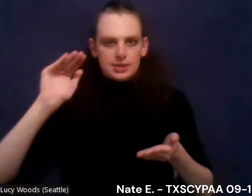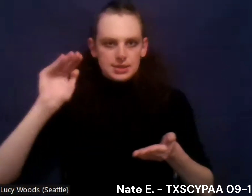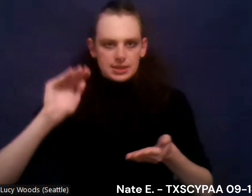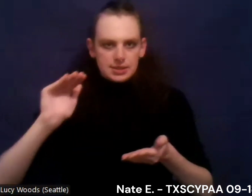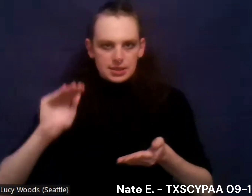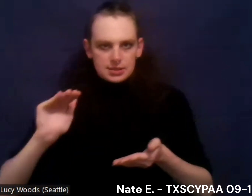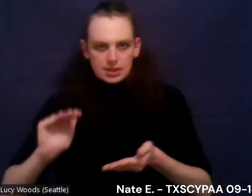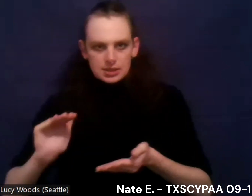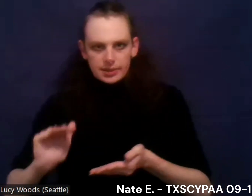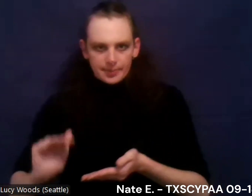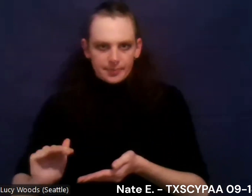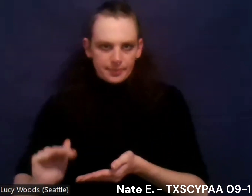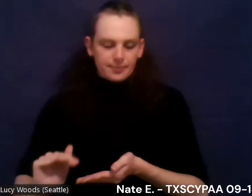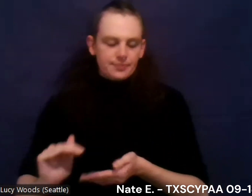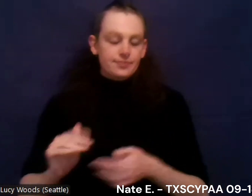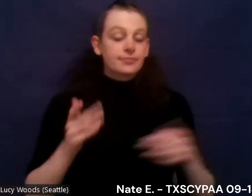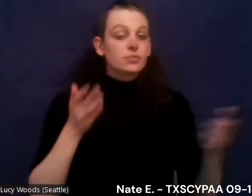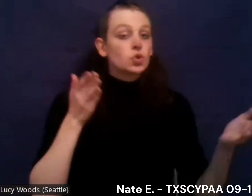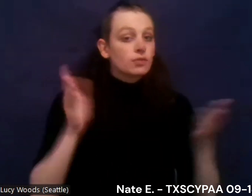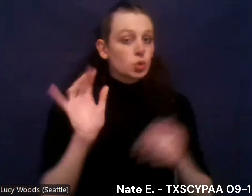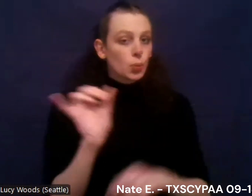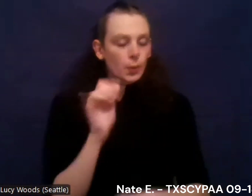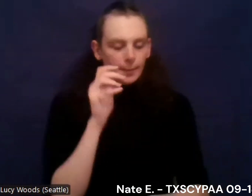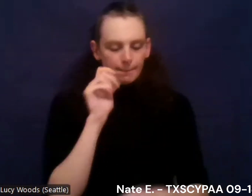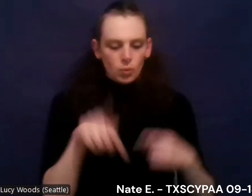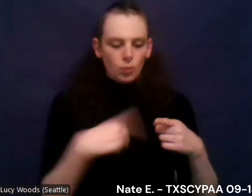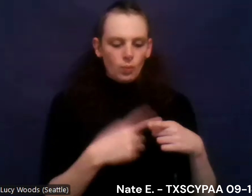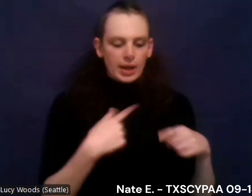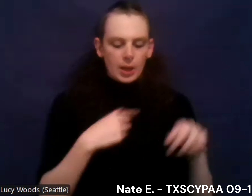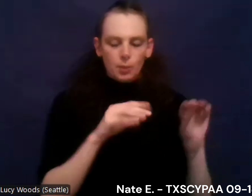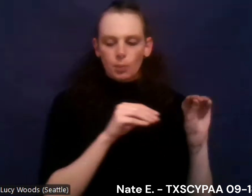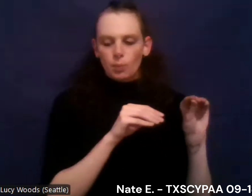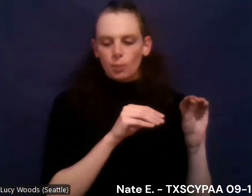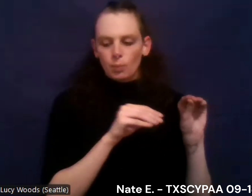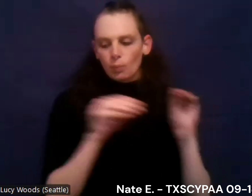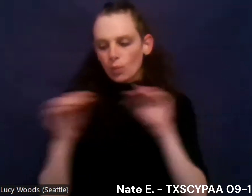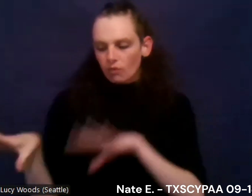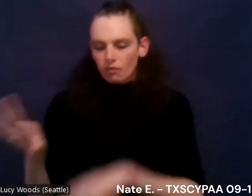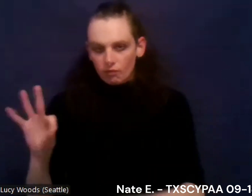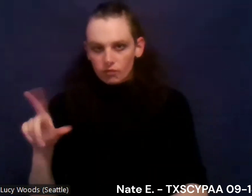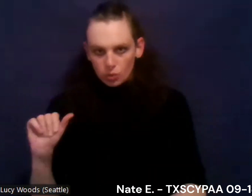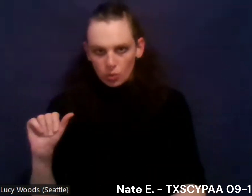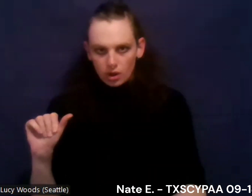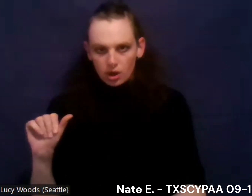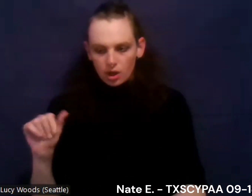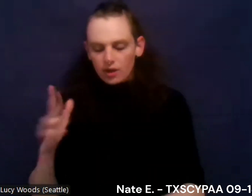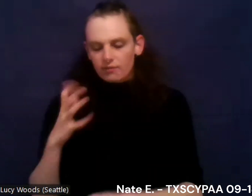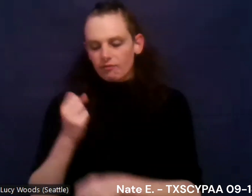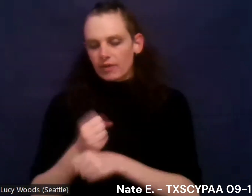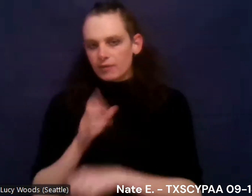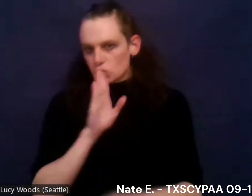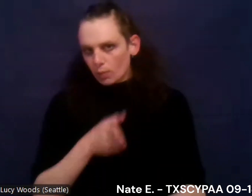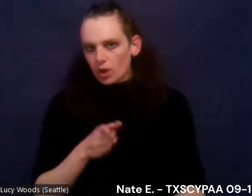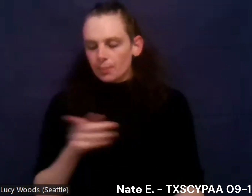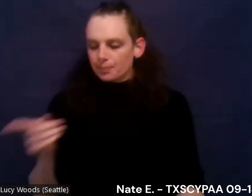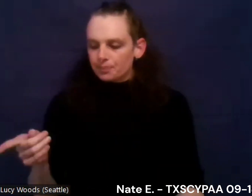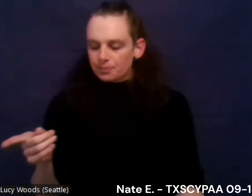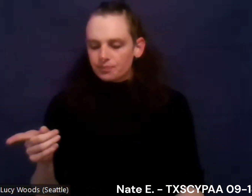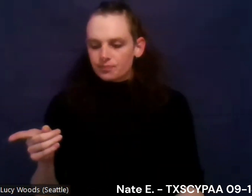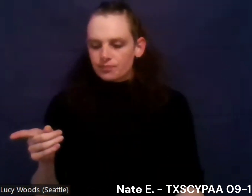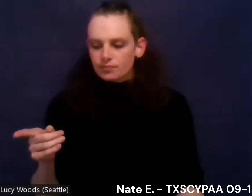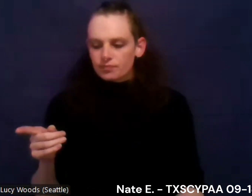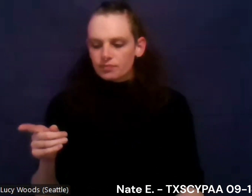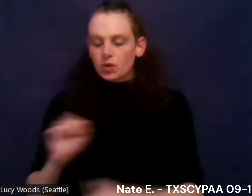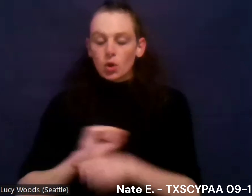like service, whenever I moved from Florida to Texas at 5 years sober, it was right when COVID was really kicking off. That's the reason